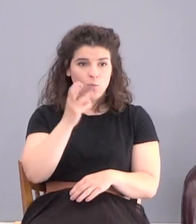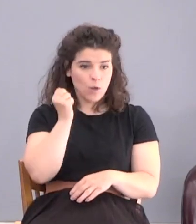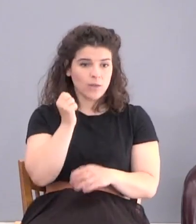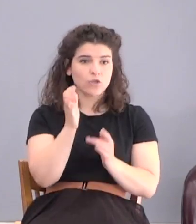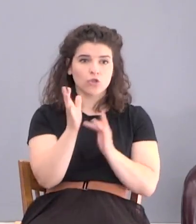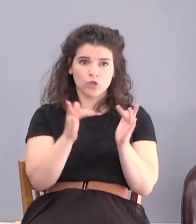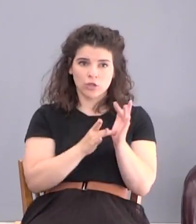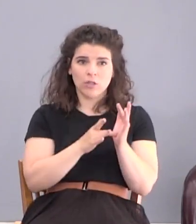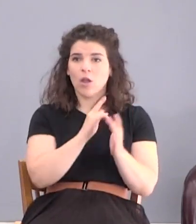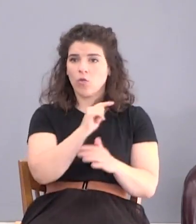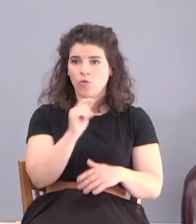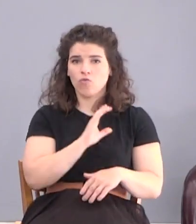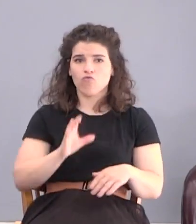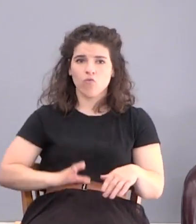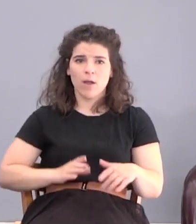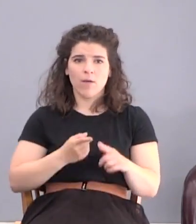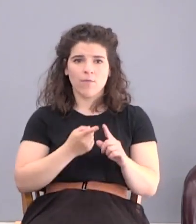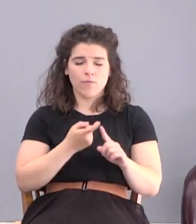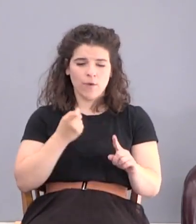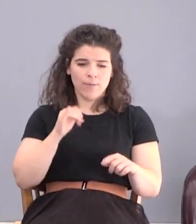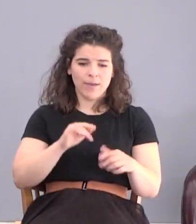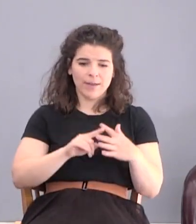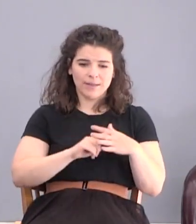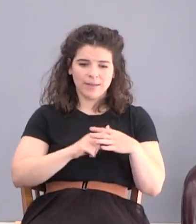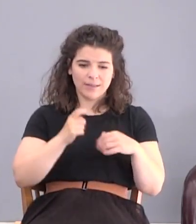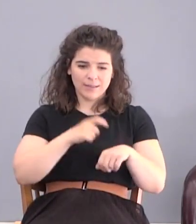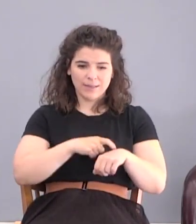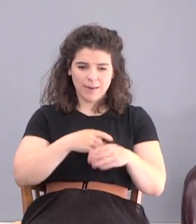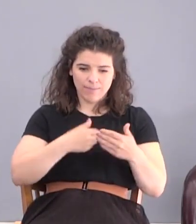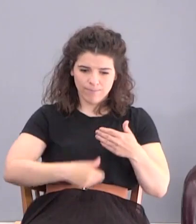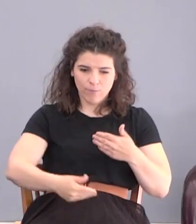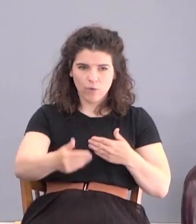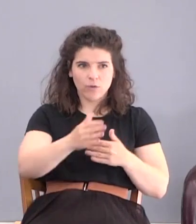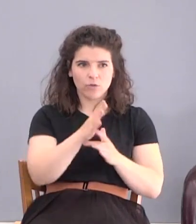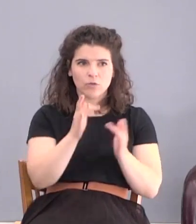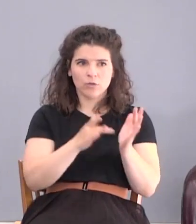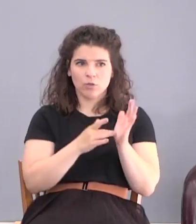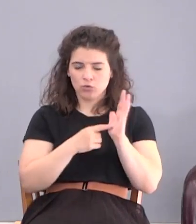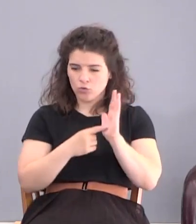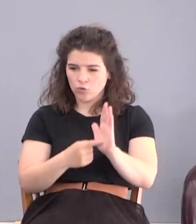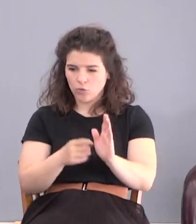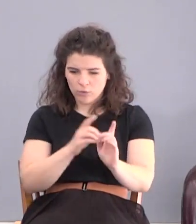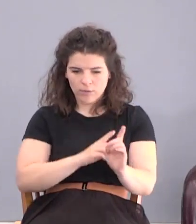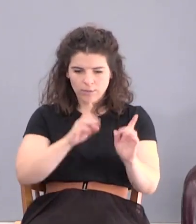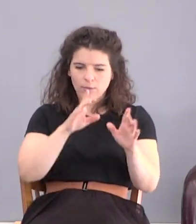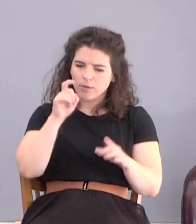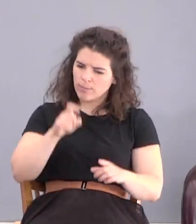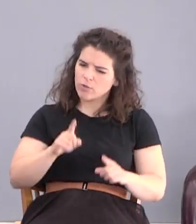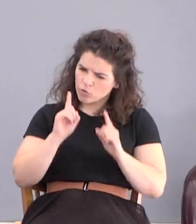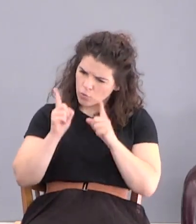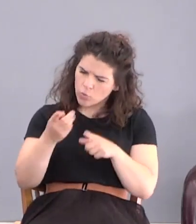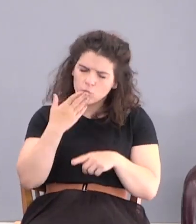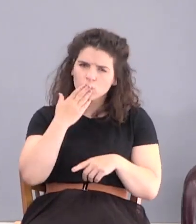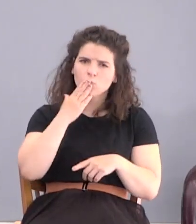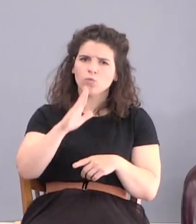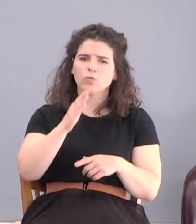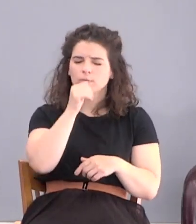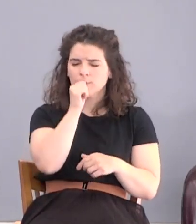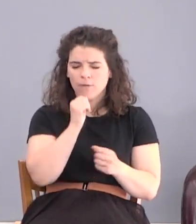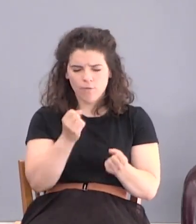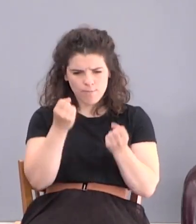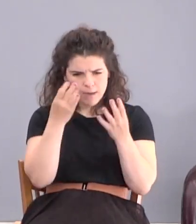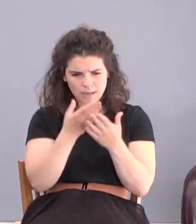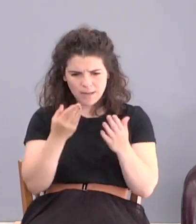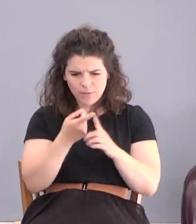Christ. From that time forth began Jesus to show unto his disciples how that he must go unto Jerusalem and suffer many things of the